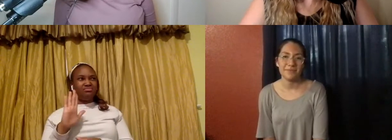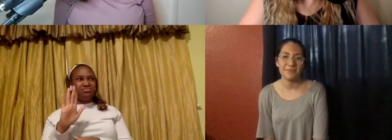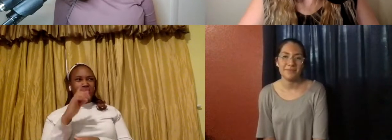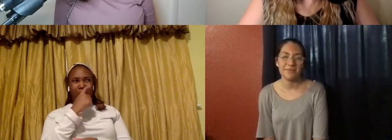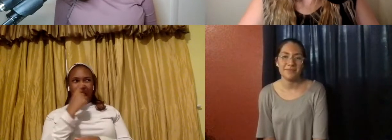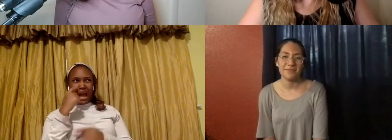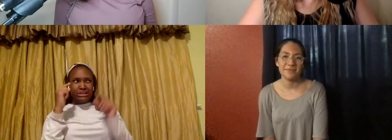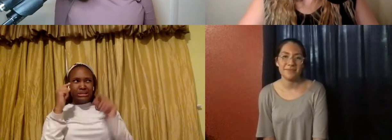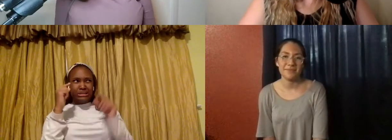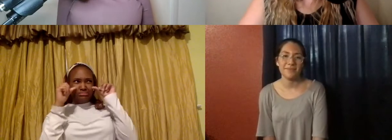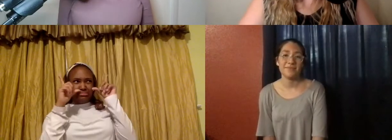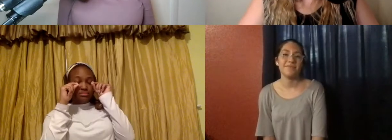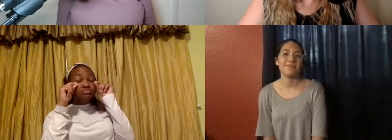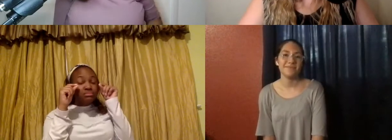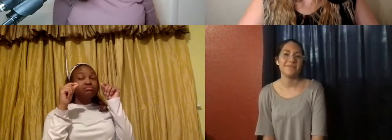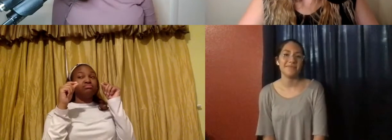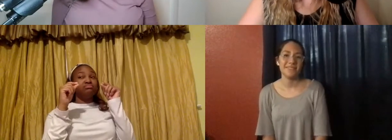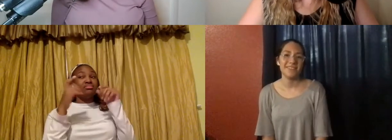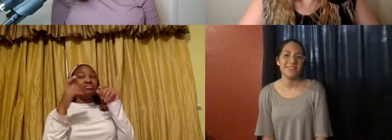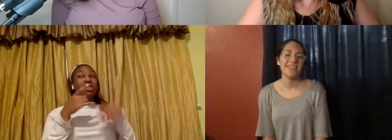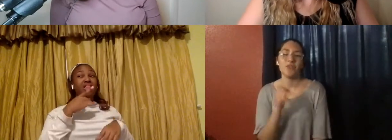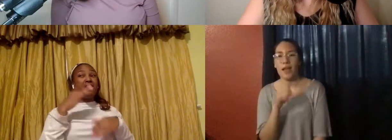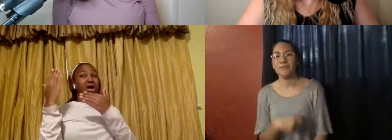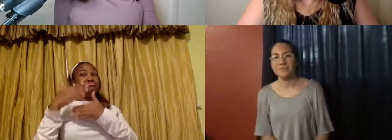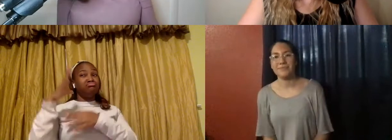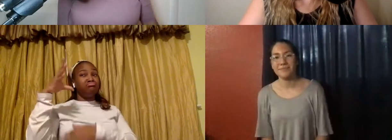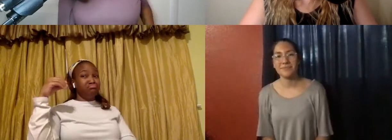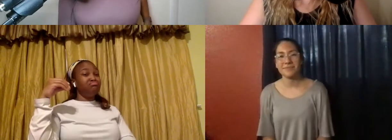know, turn the lights off, close the blinds.